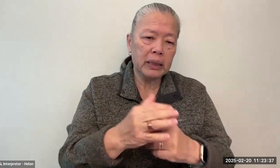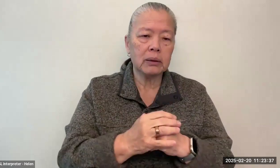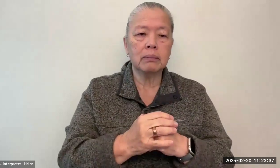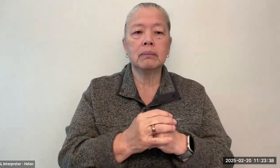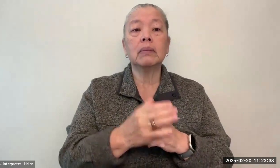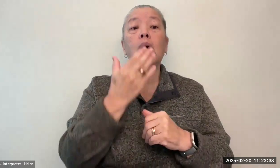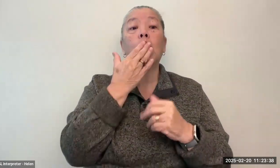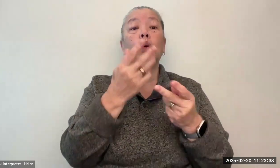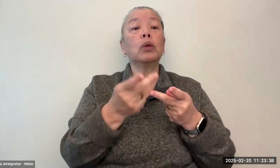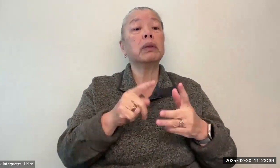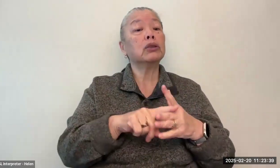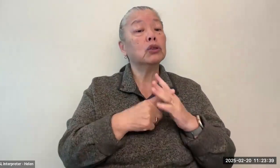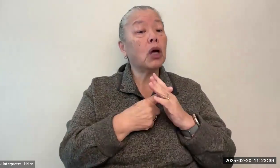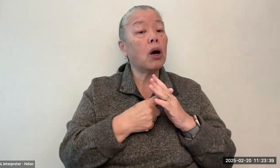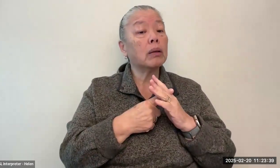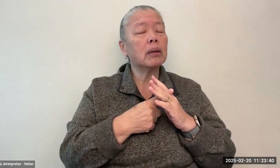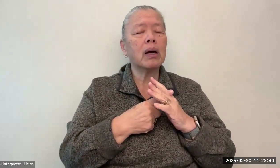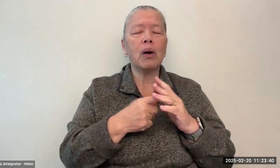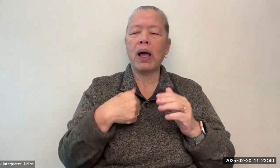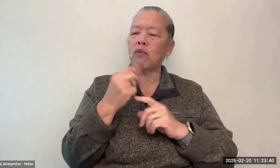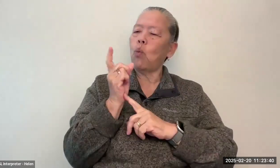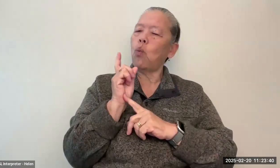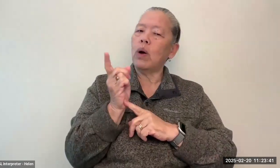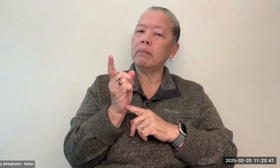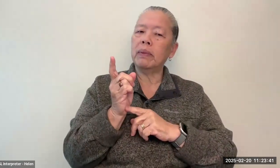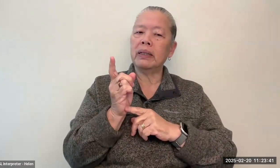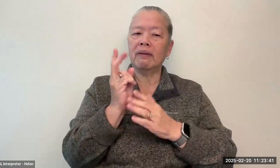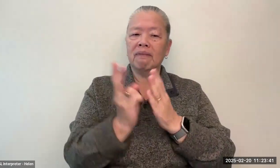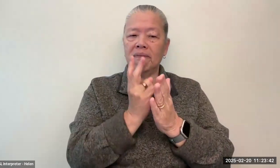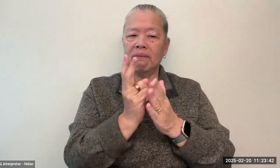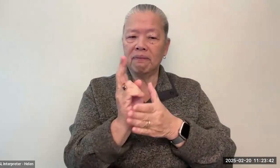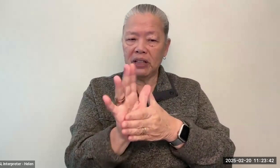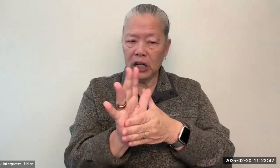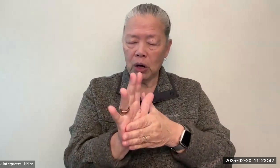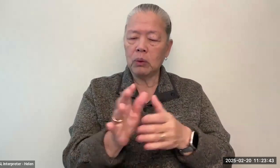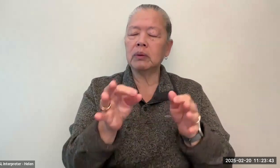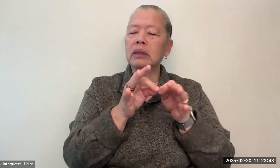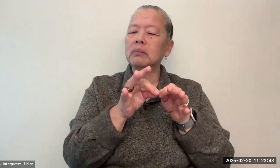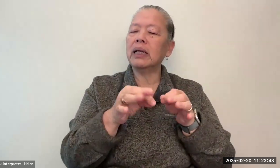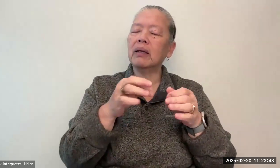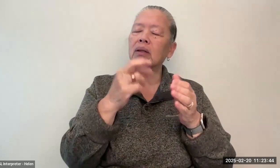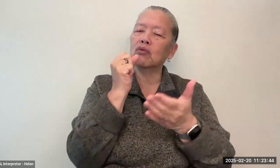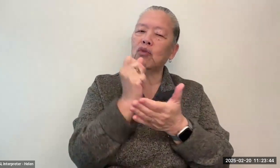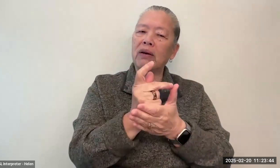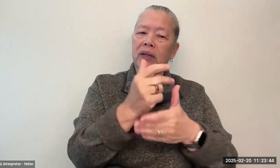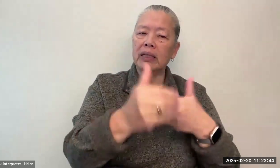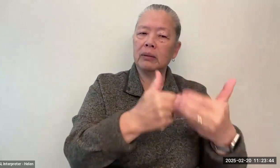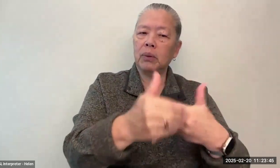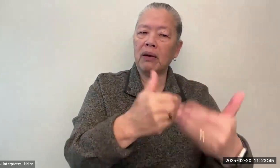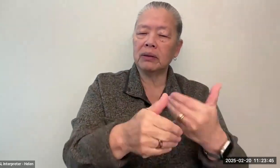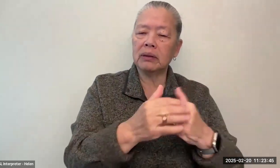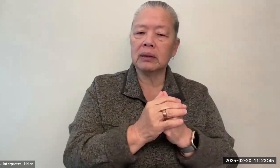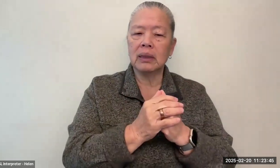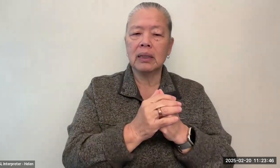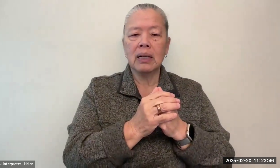point is our concise 1-minute video designed to explain the ratification process clearly. The video, while not specific